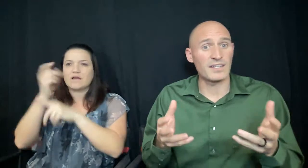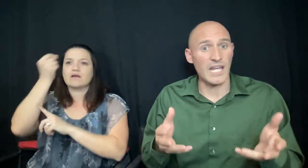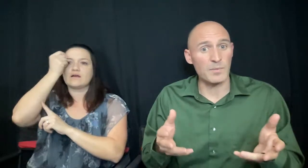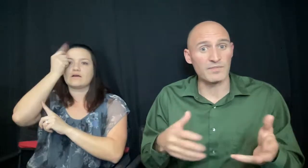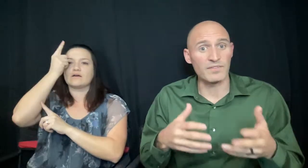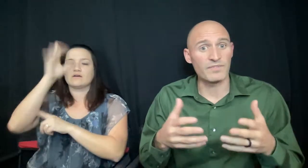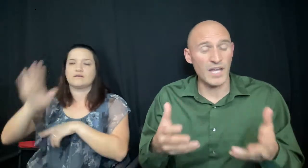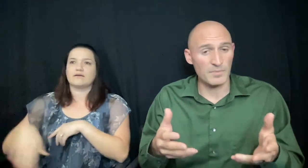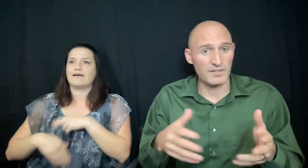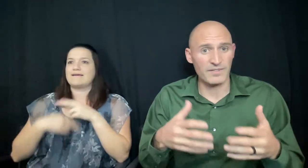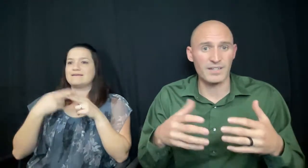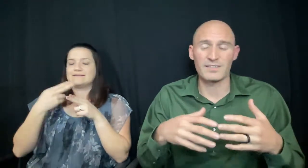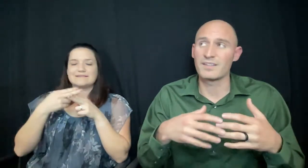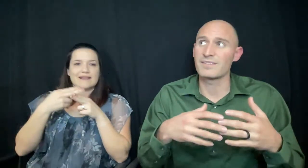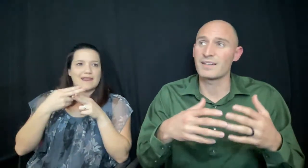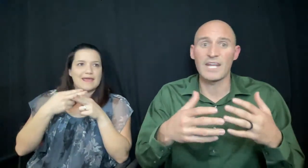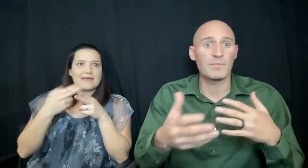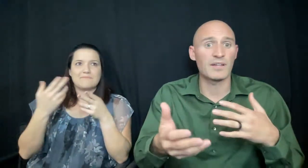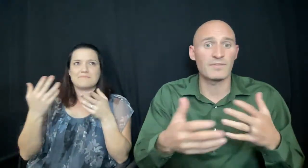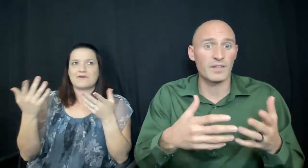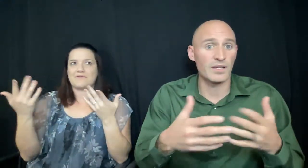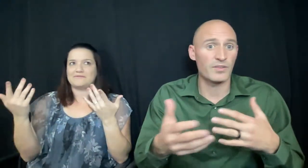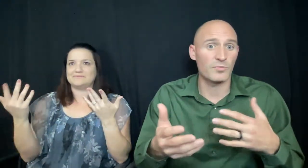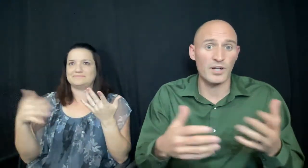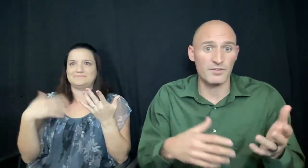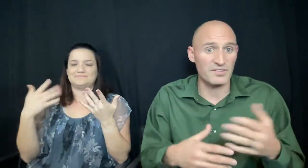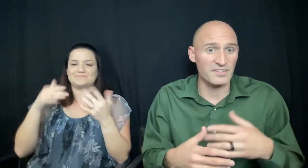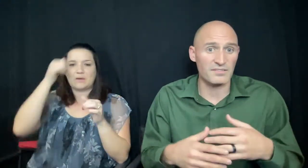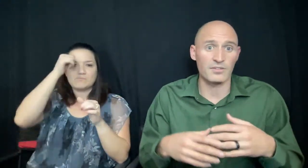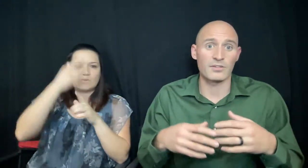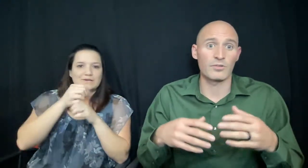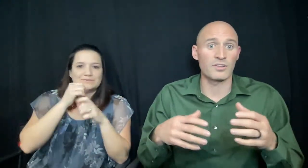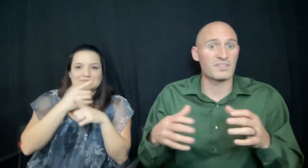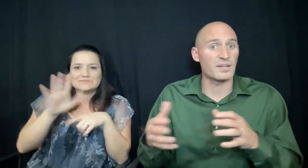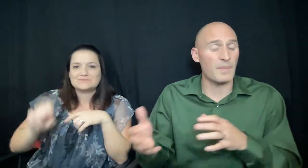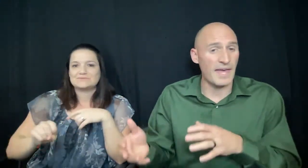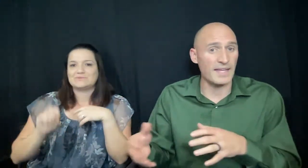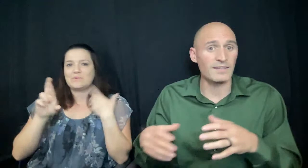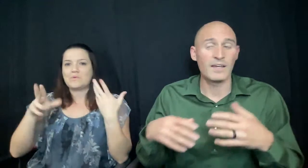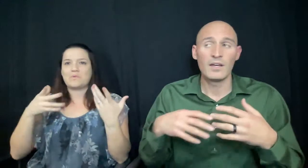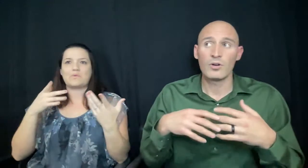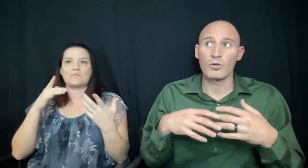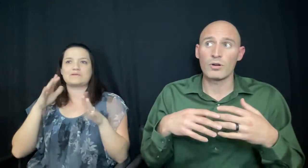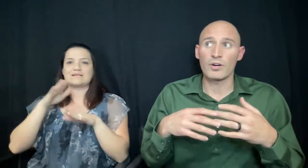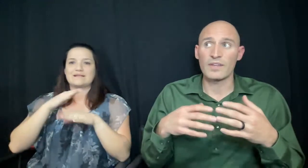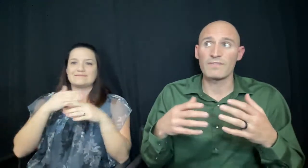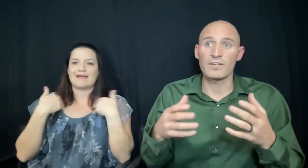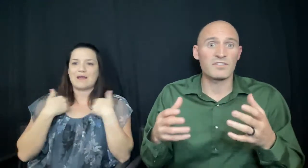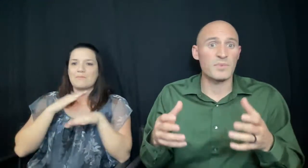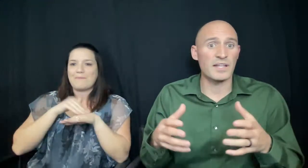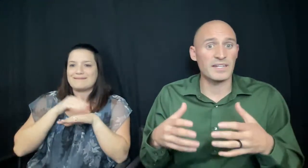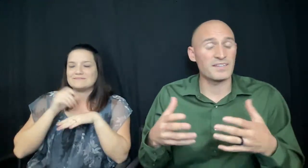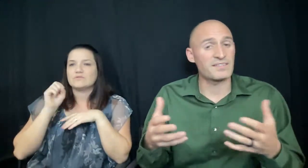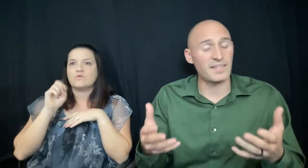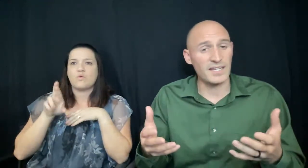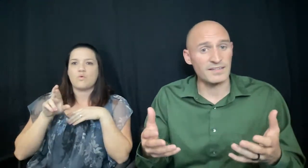name of a family? Is it a name of their brother or sister, or is it a pet? Or are they fingerspelling a state? Are